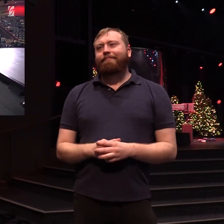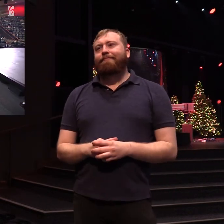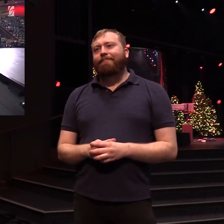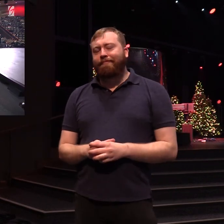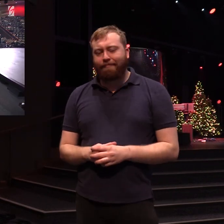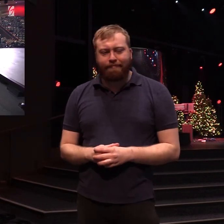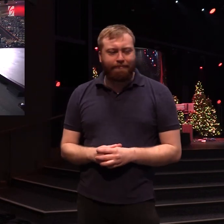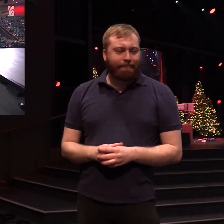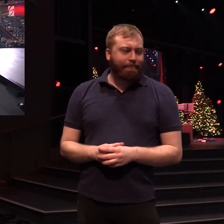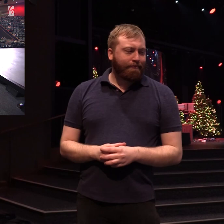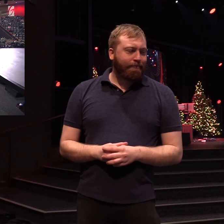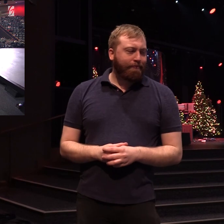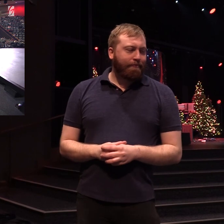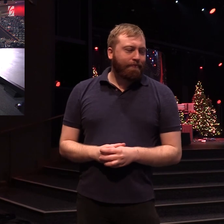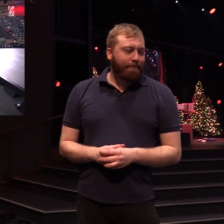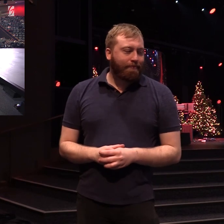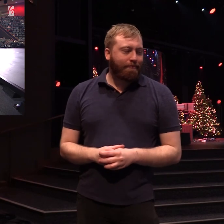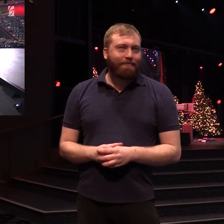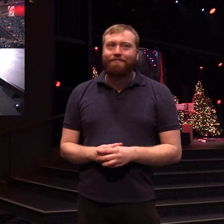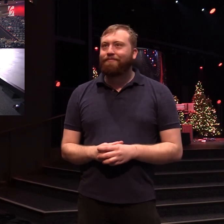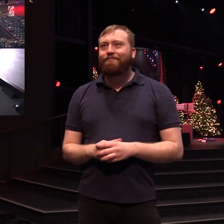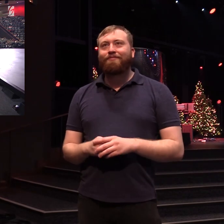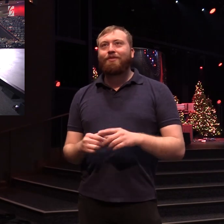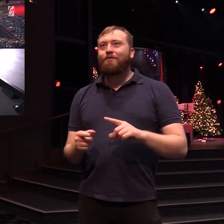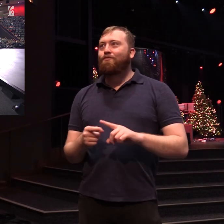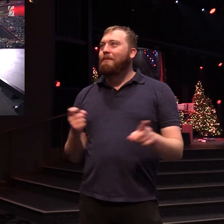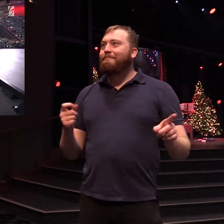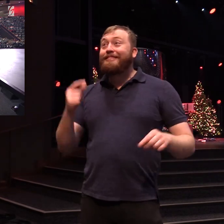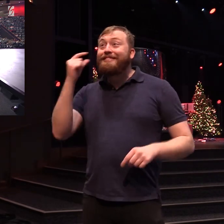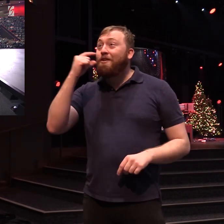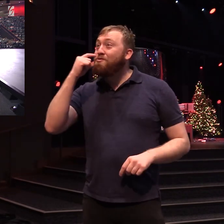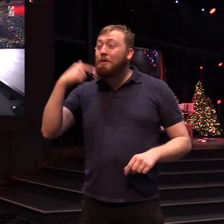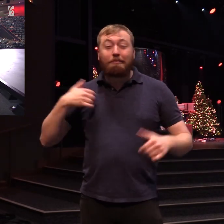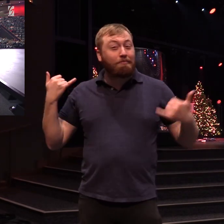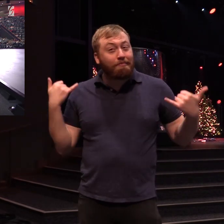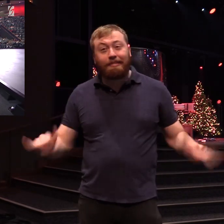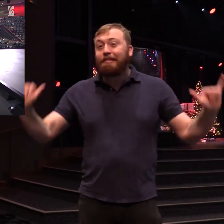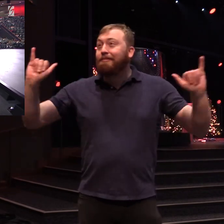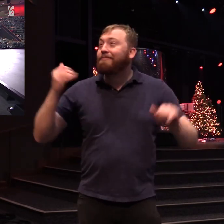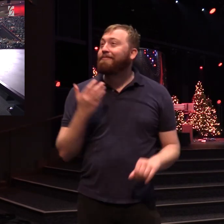I bring you greetings from San Antonio, Texas. I'm still down there, right down